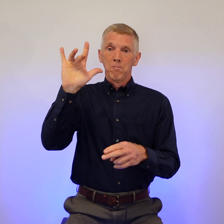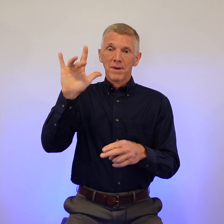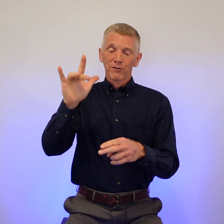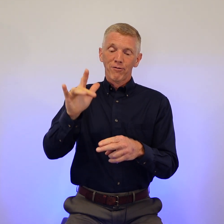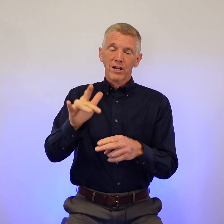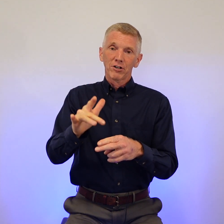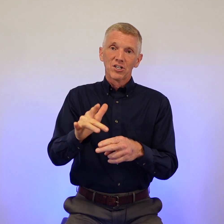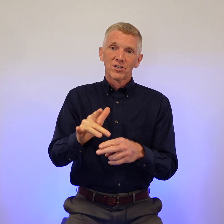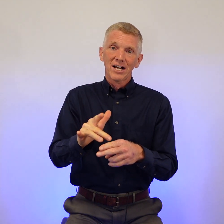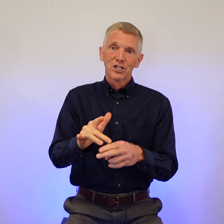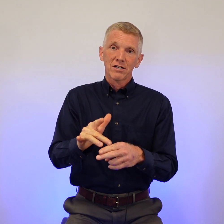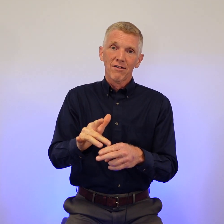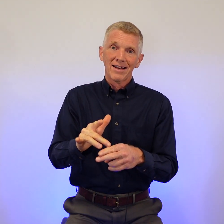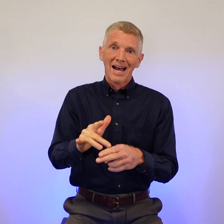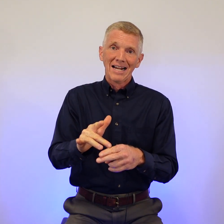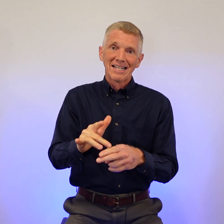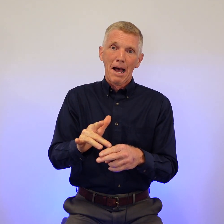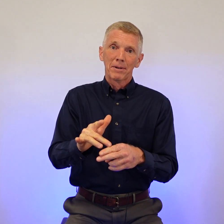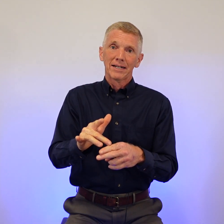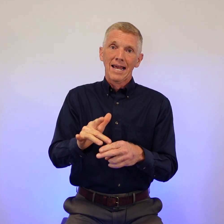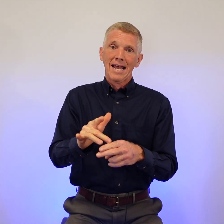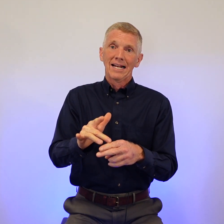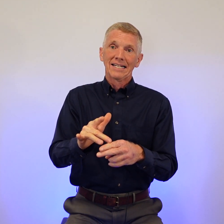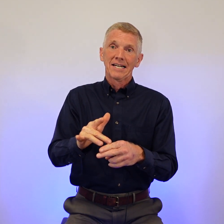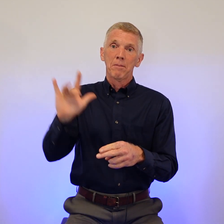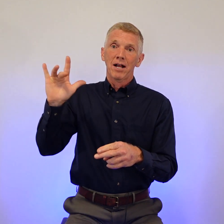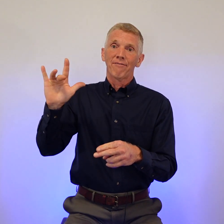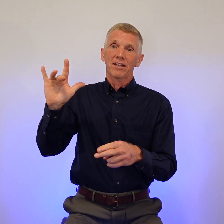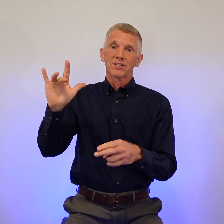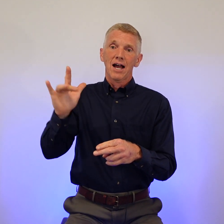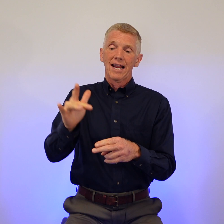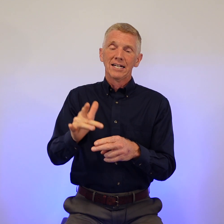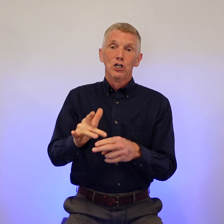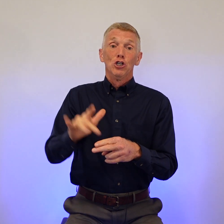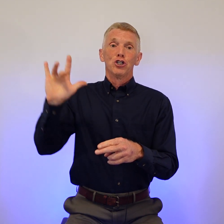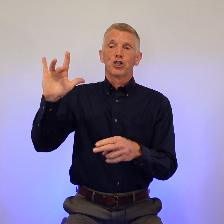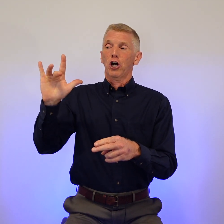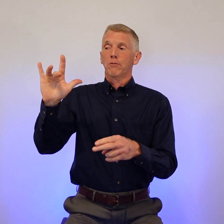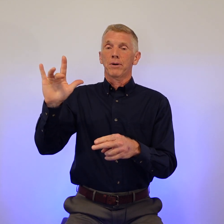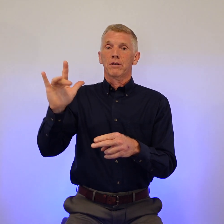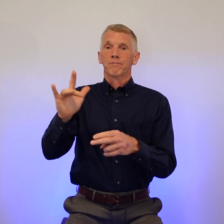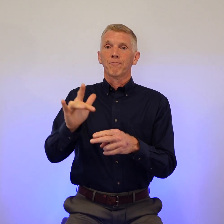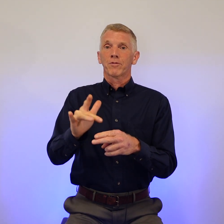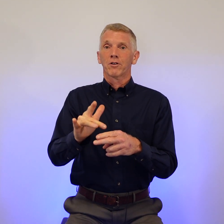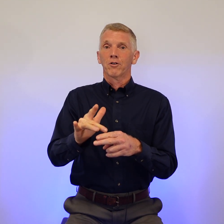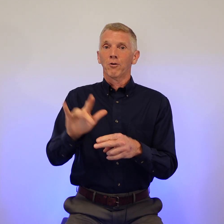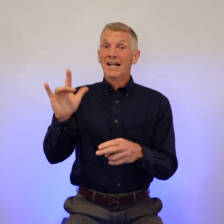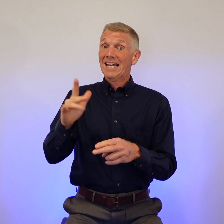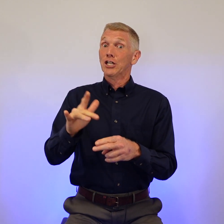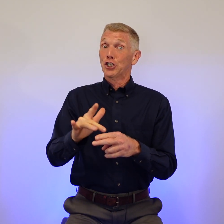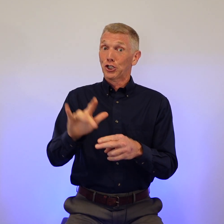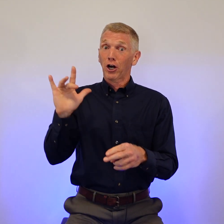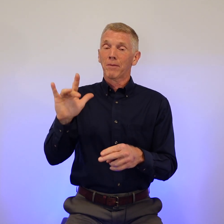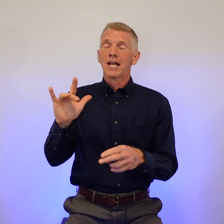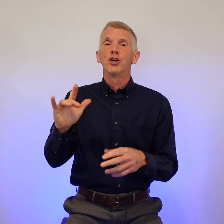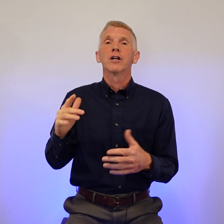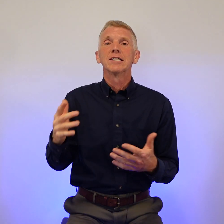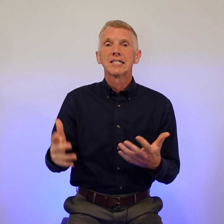middle finger is touching that non-dominant hand and coming off that sign, sharp. Right, it is sharp, and you're going to